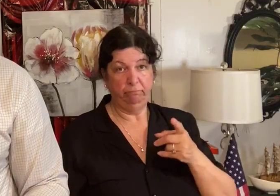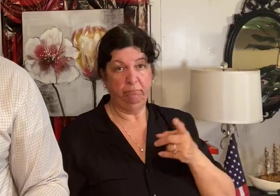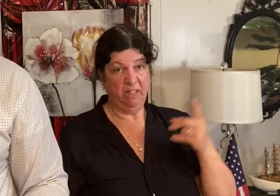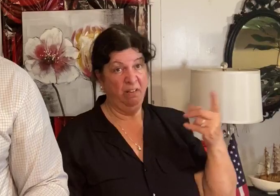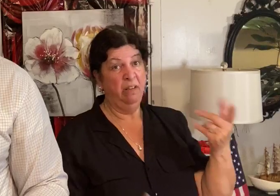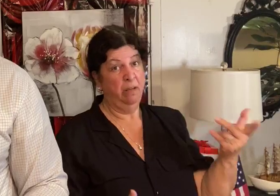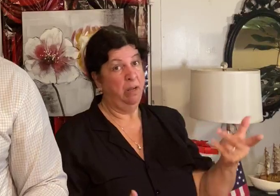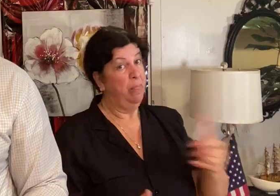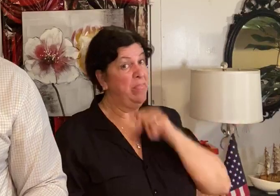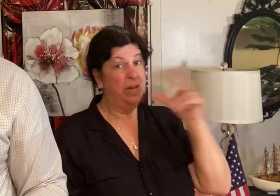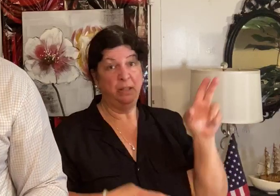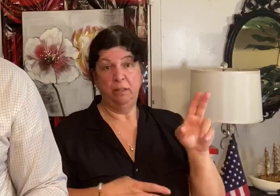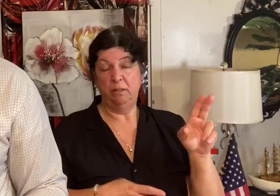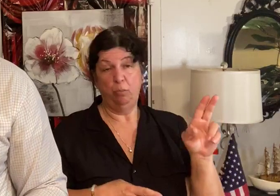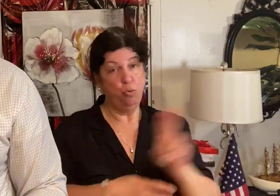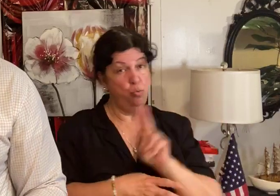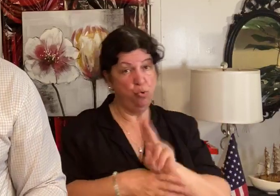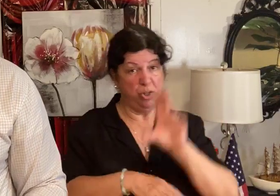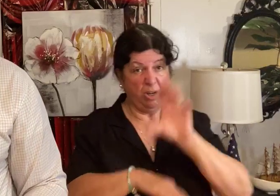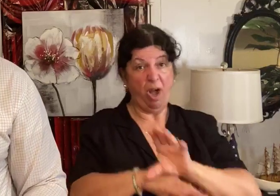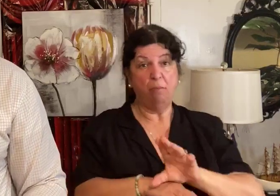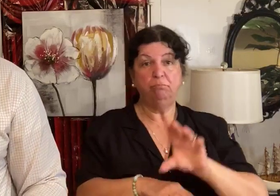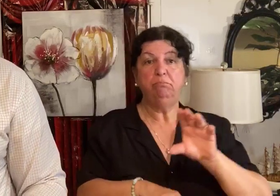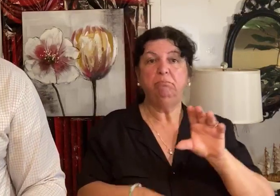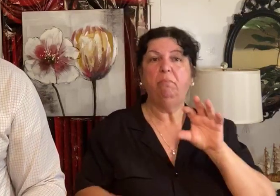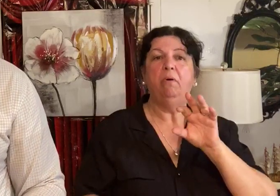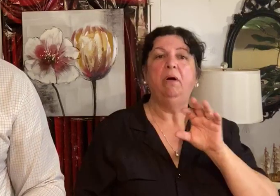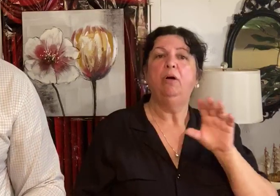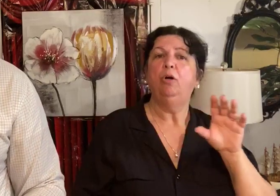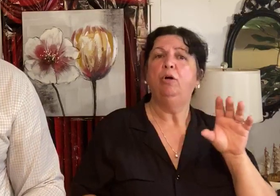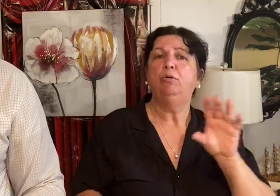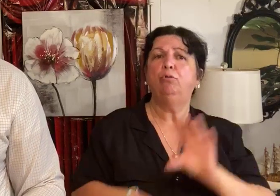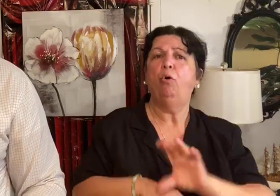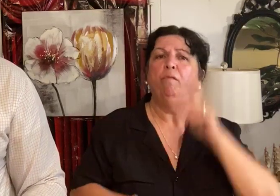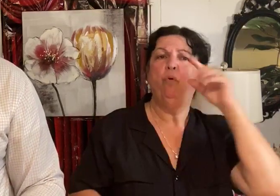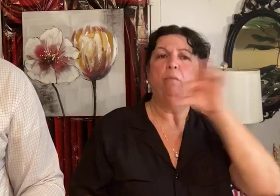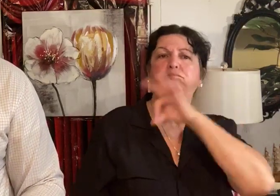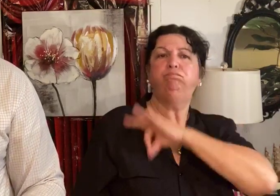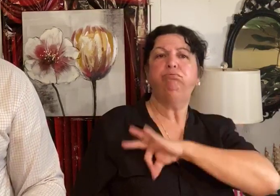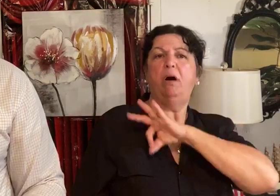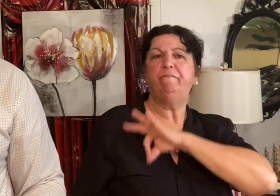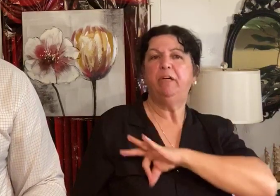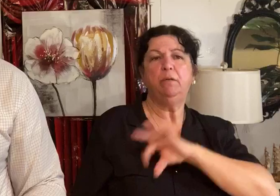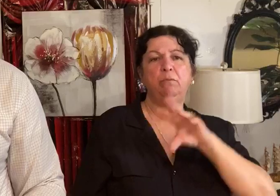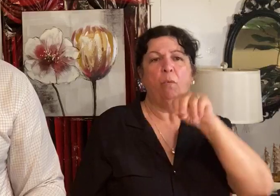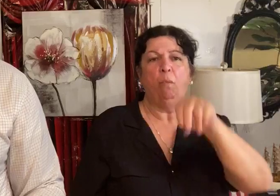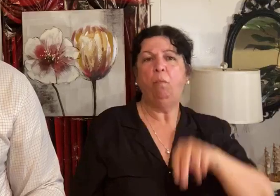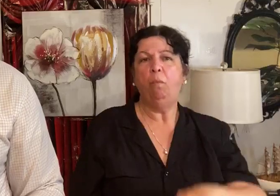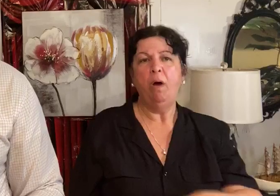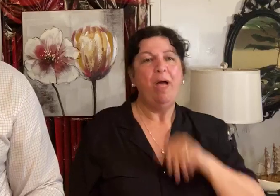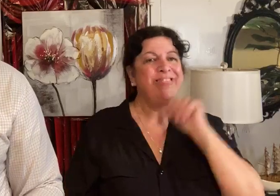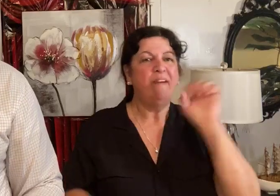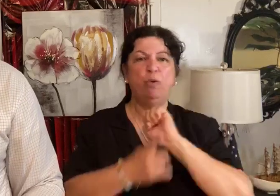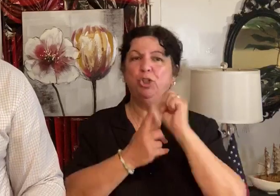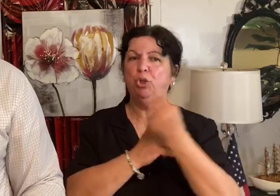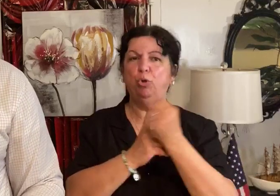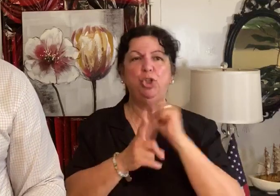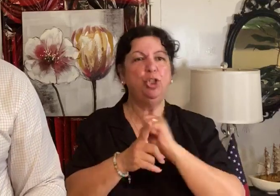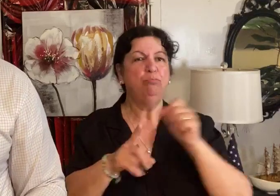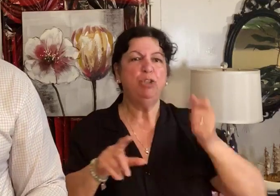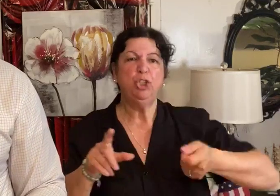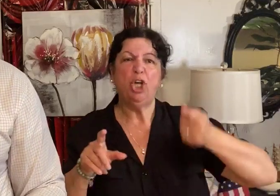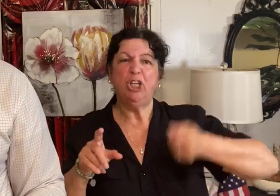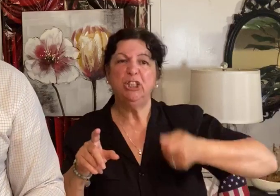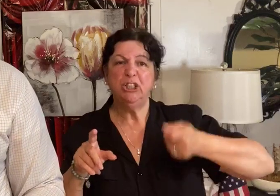We're not supposed to use God's church for profit, a profit platform. It's not supposed to be used for social justice. We